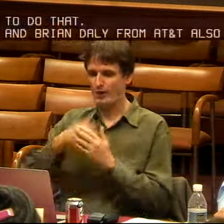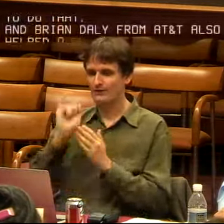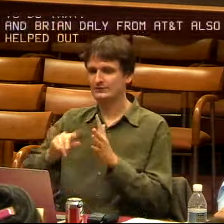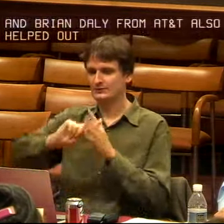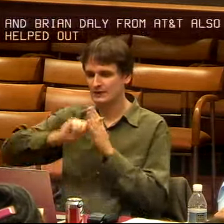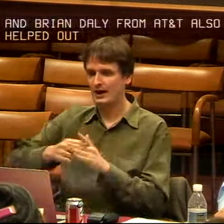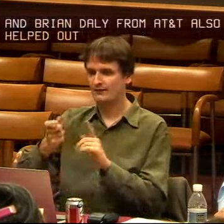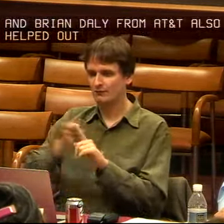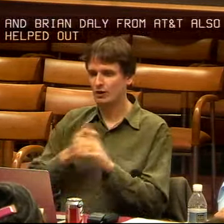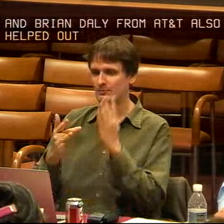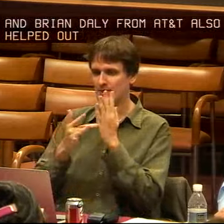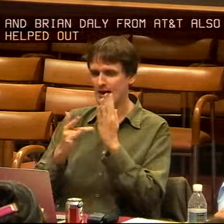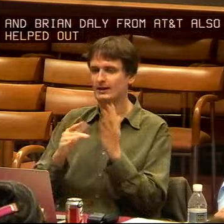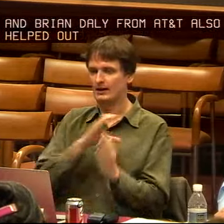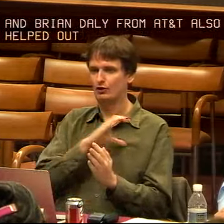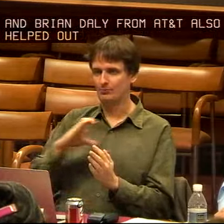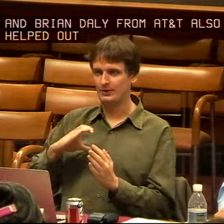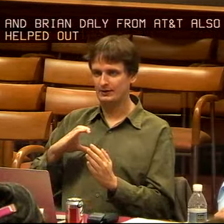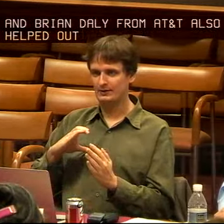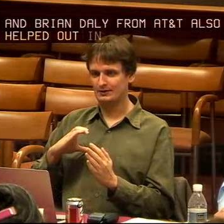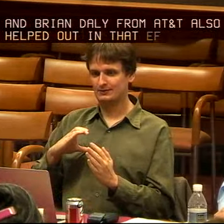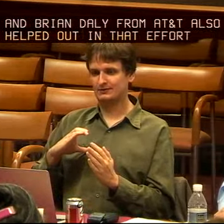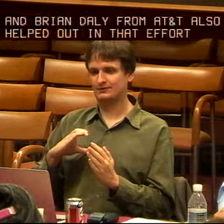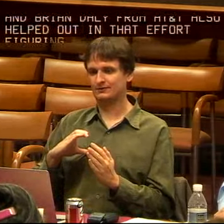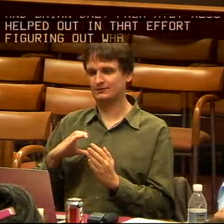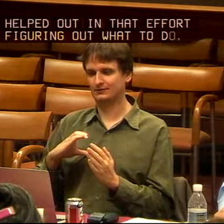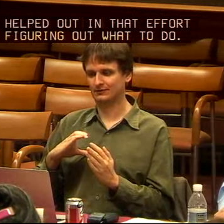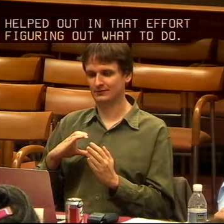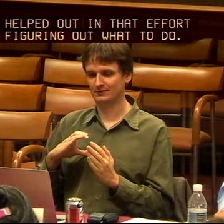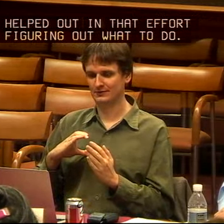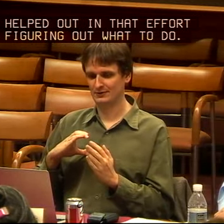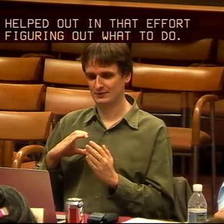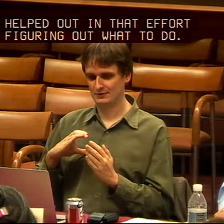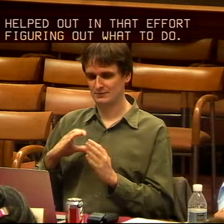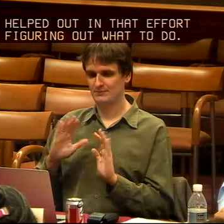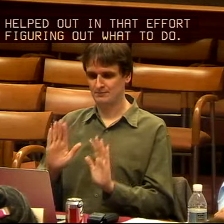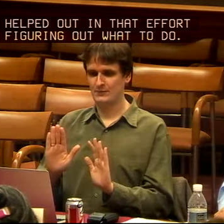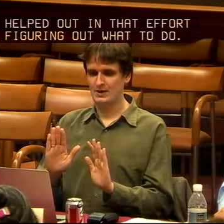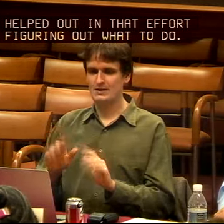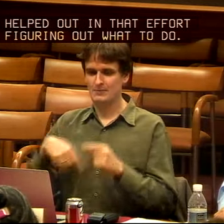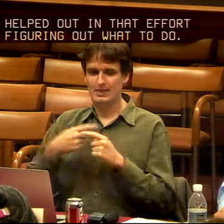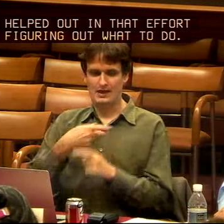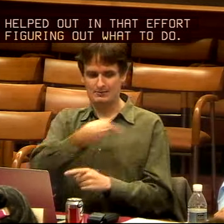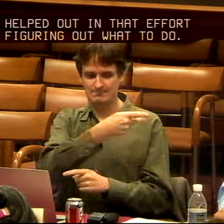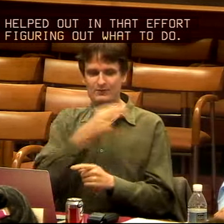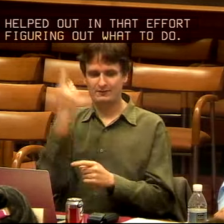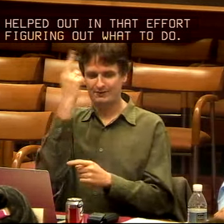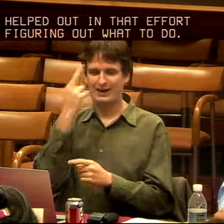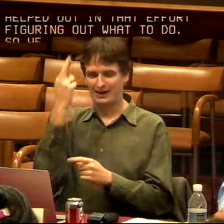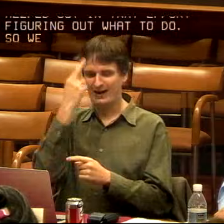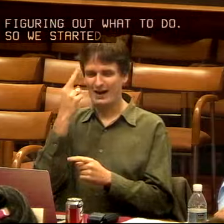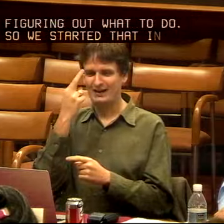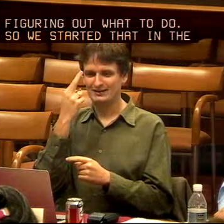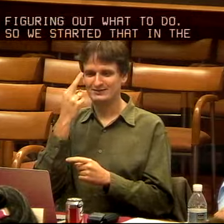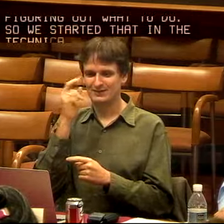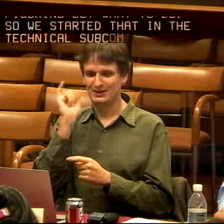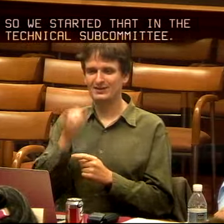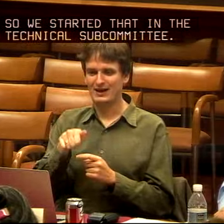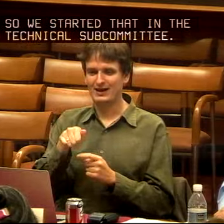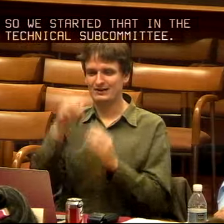do. So we started that in the technical subcommittee. And then through discussions with